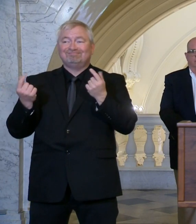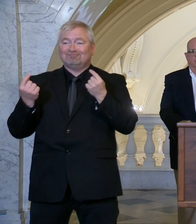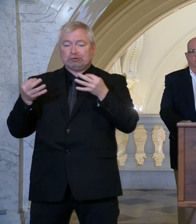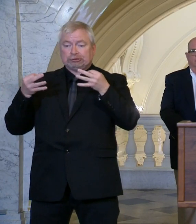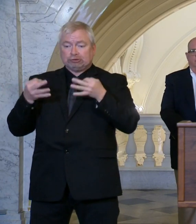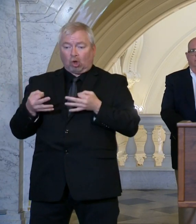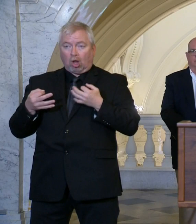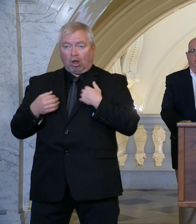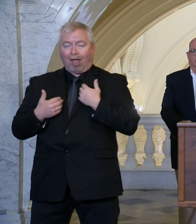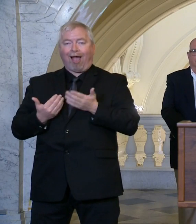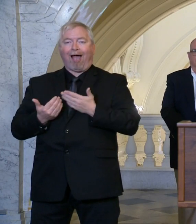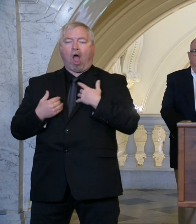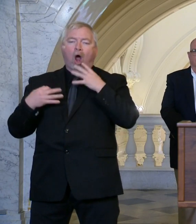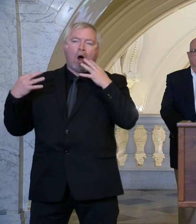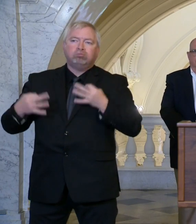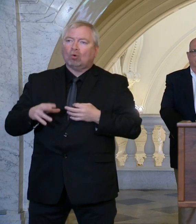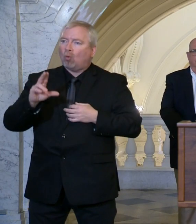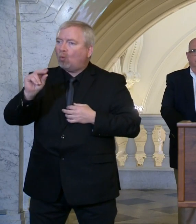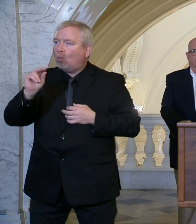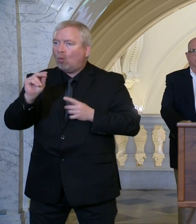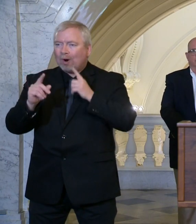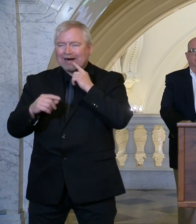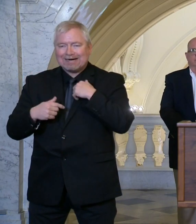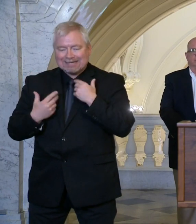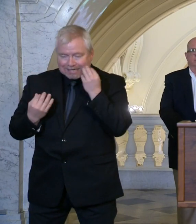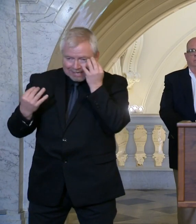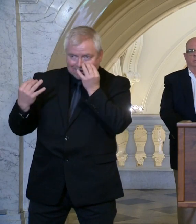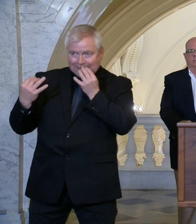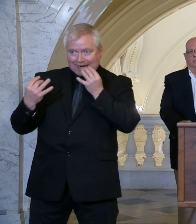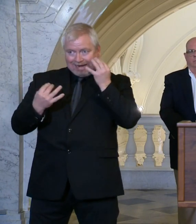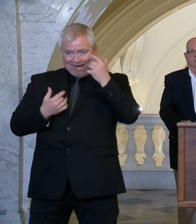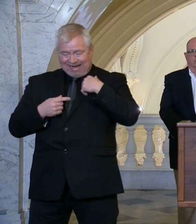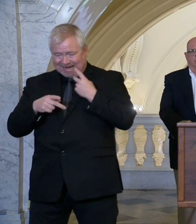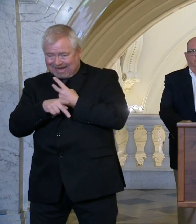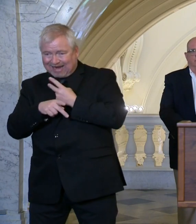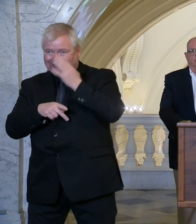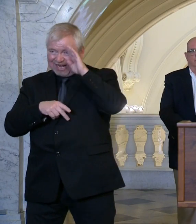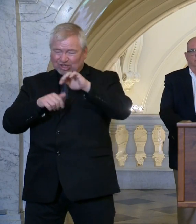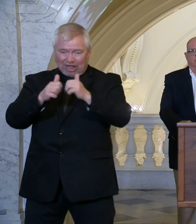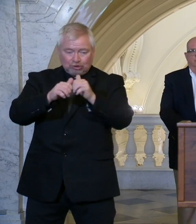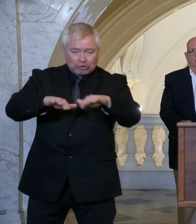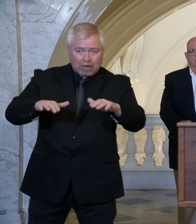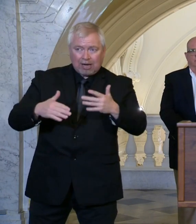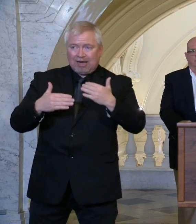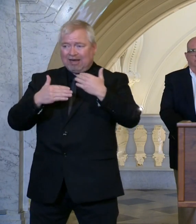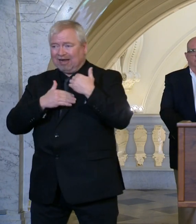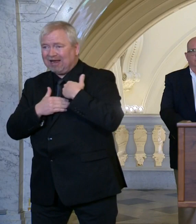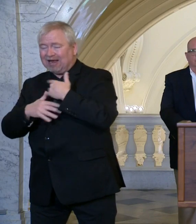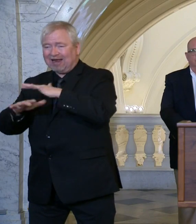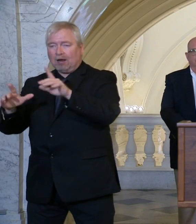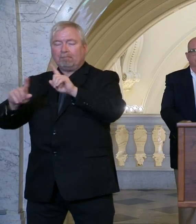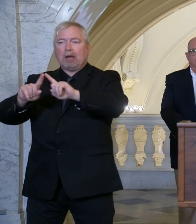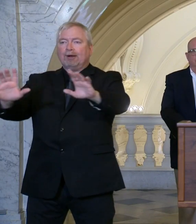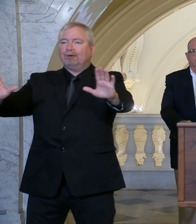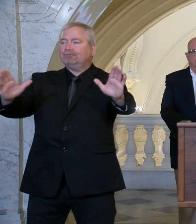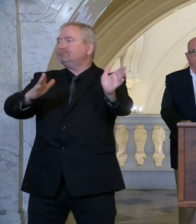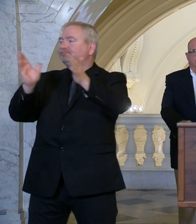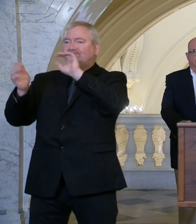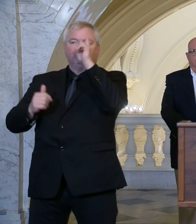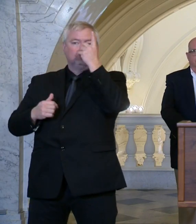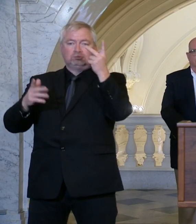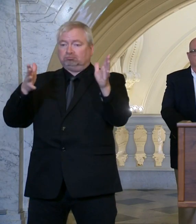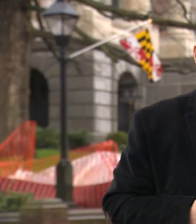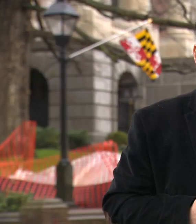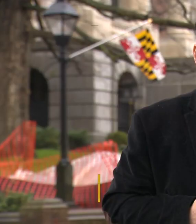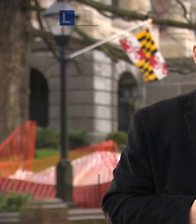facing our state and our country, we have a responsibility to ensure the health and safety of our school communities and the communities at